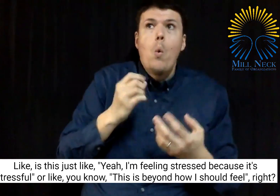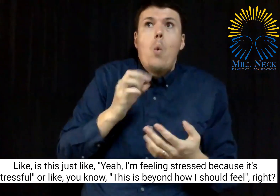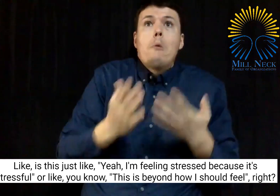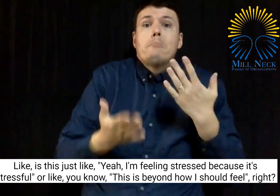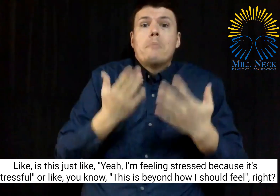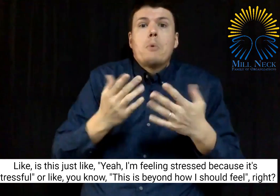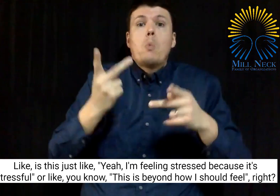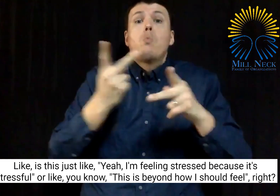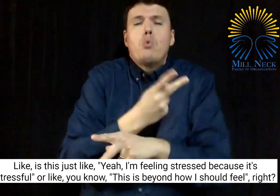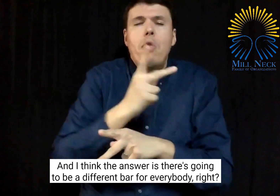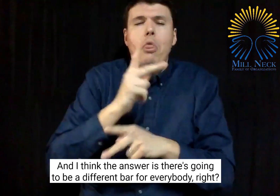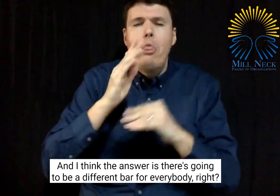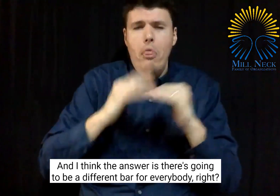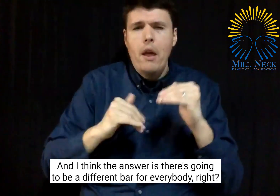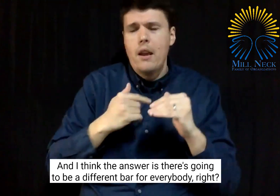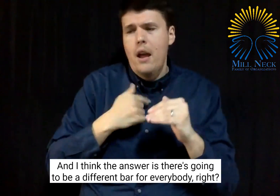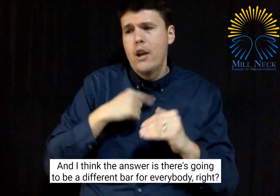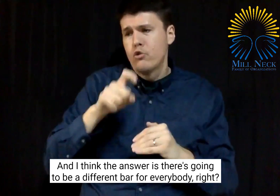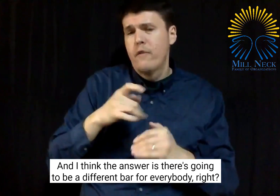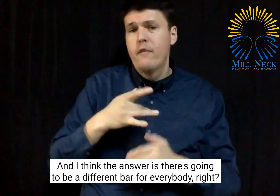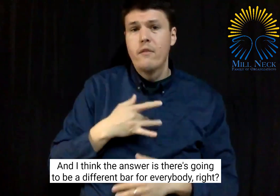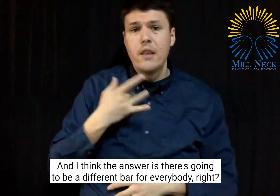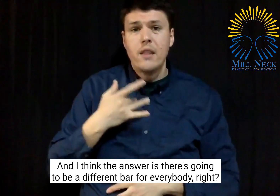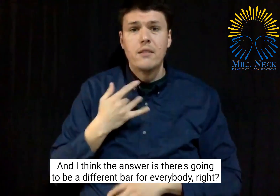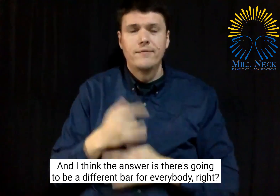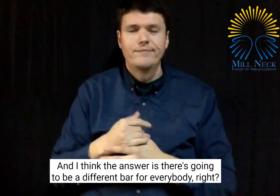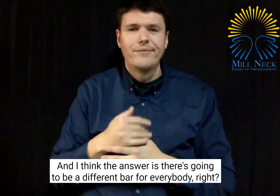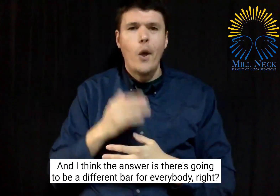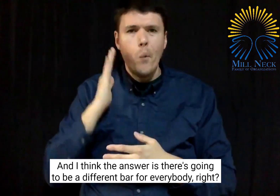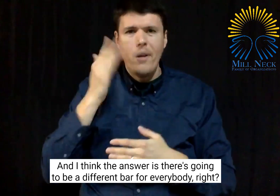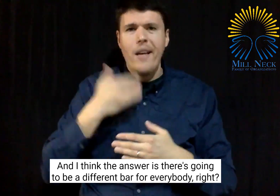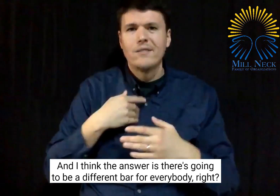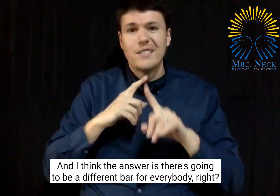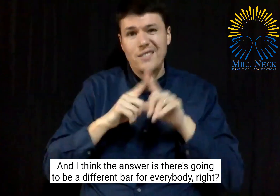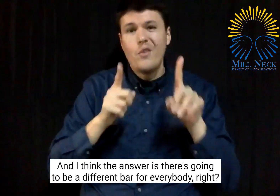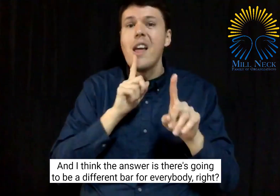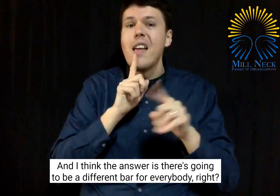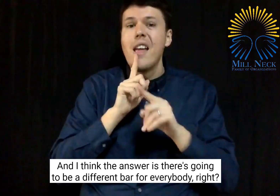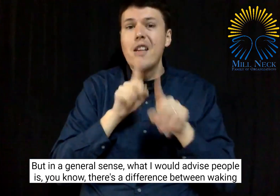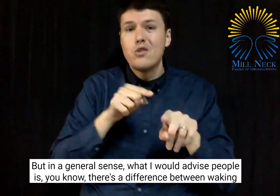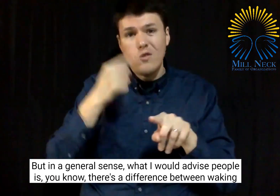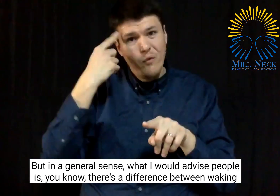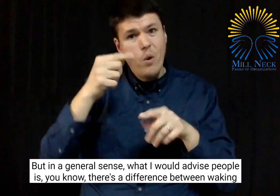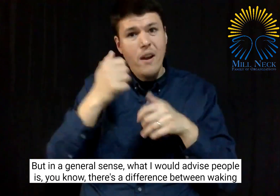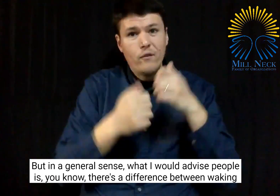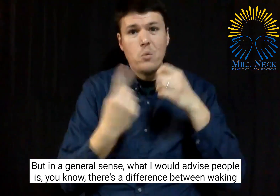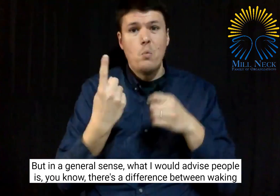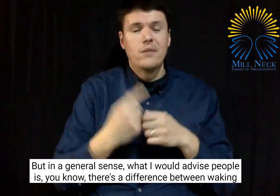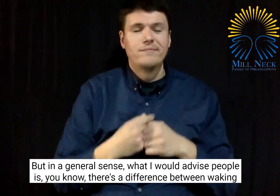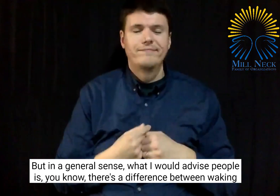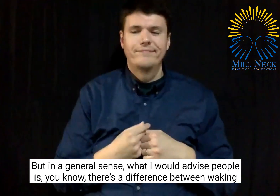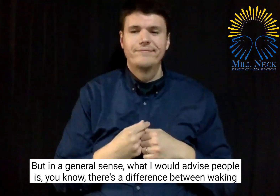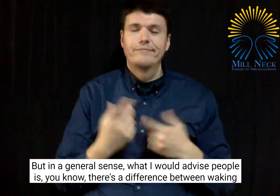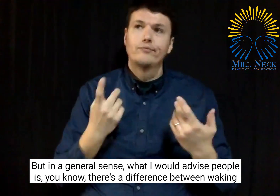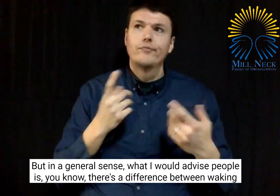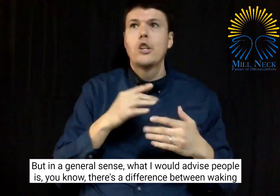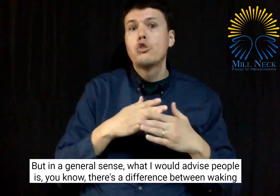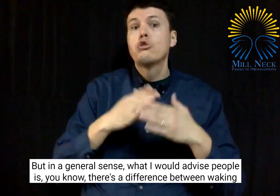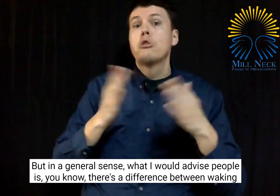should feel, right? And I think the answer, there's going to be a different bar for everybody, right? But in a general sense, what I would advise people